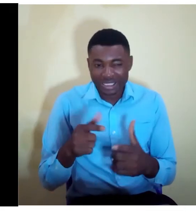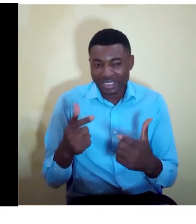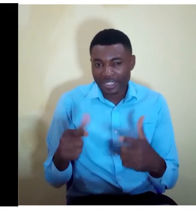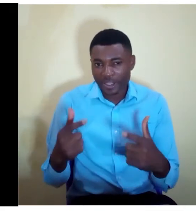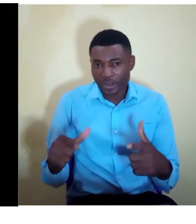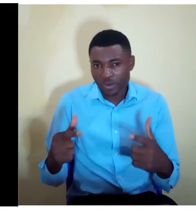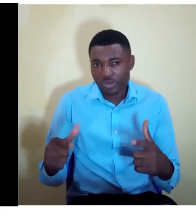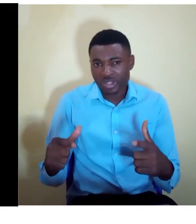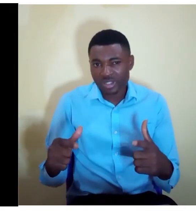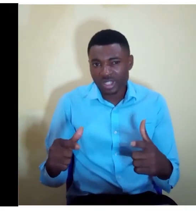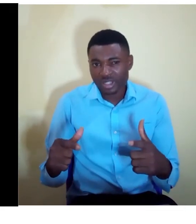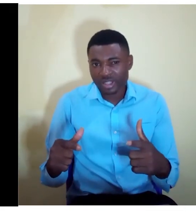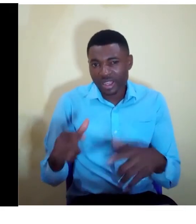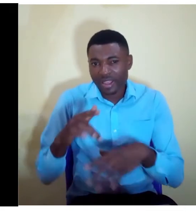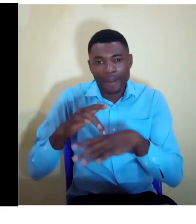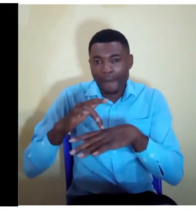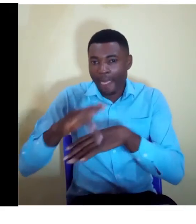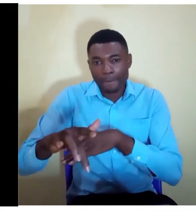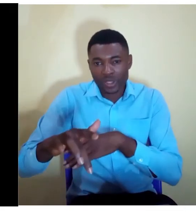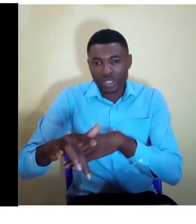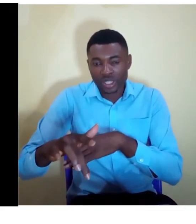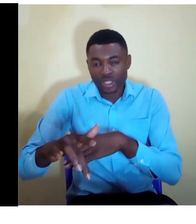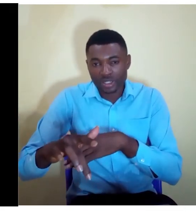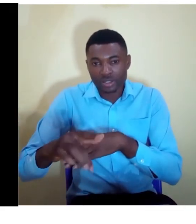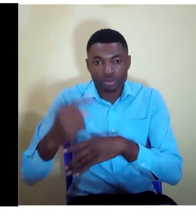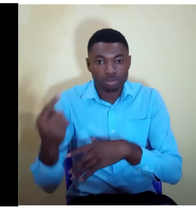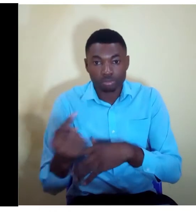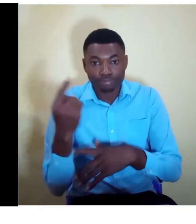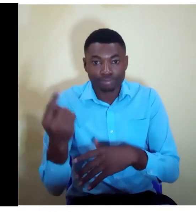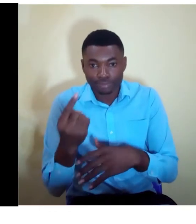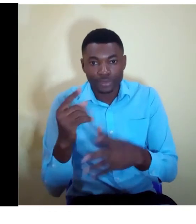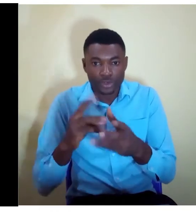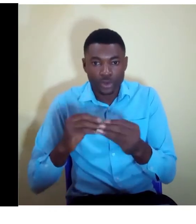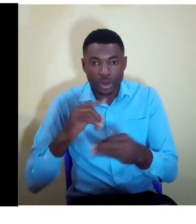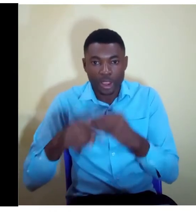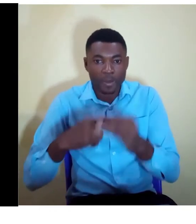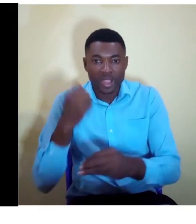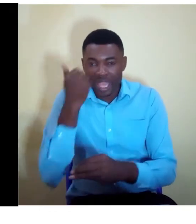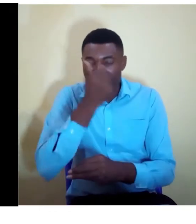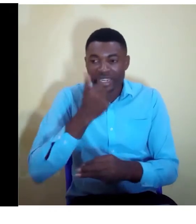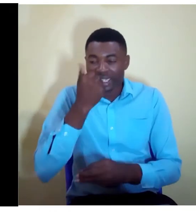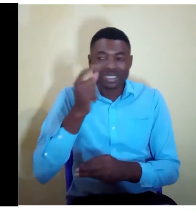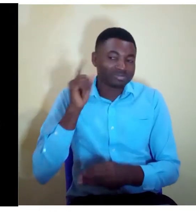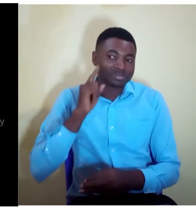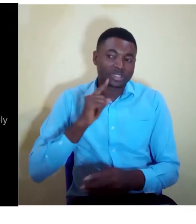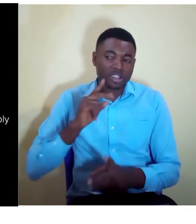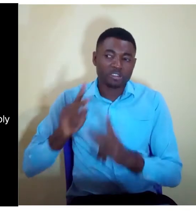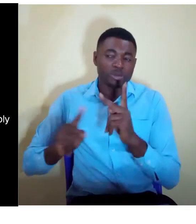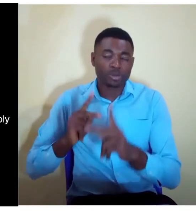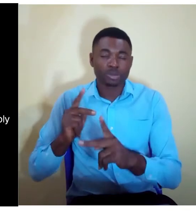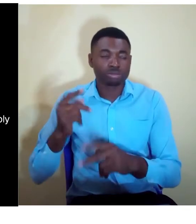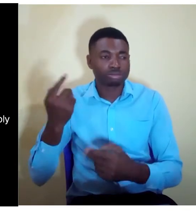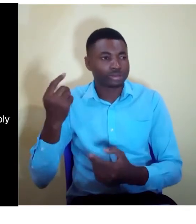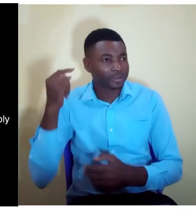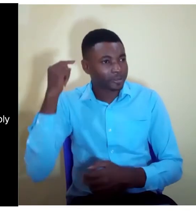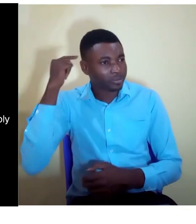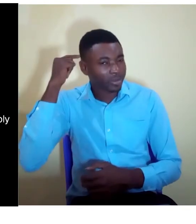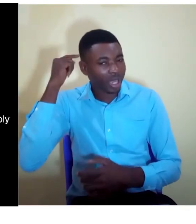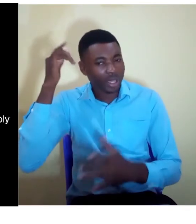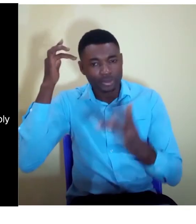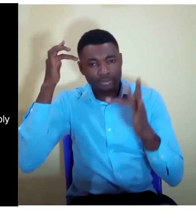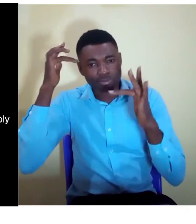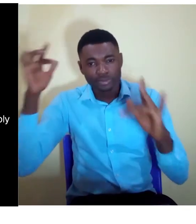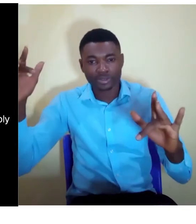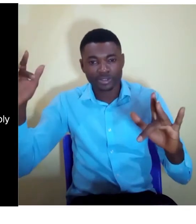too, as he often in his literature referred to deaf Africans as having blank